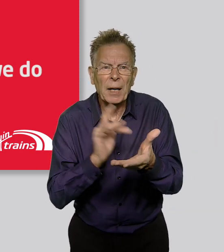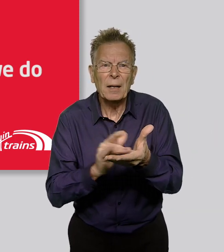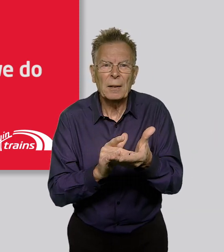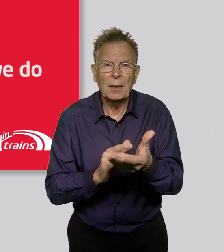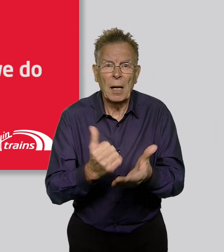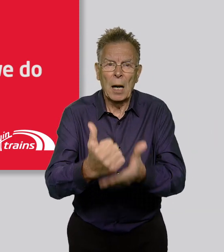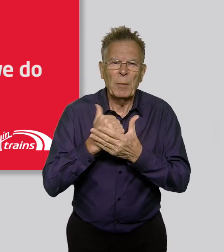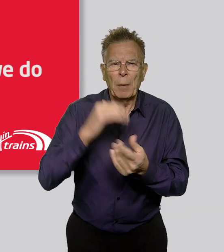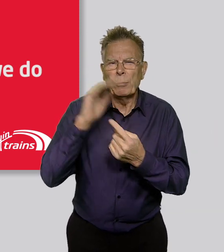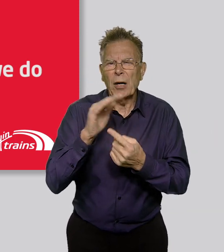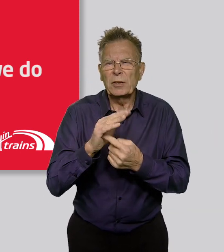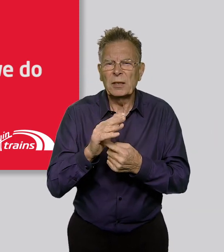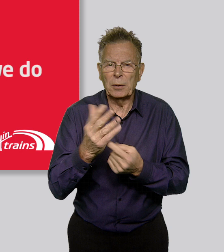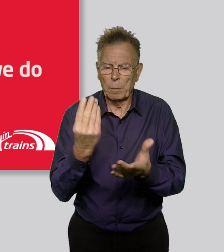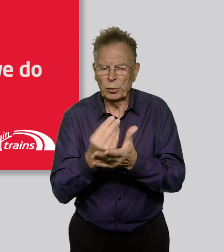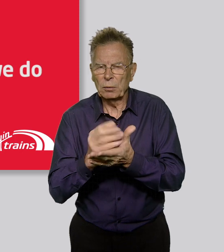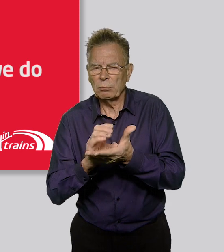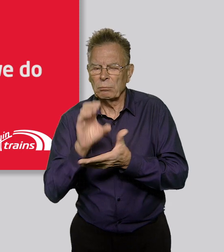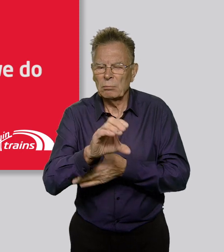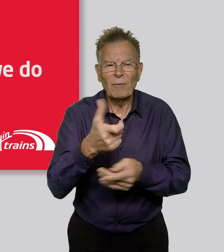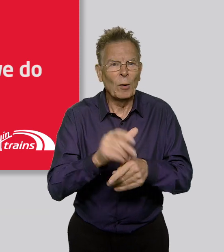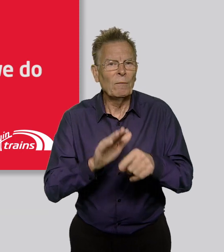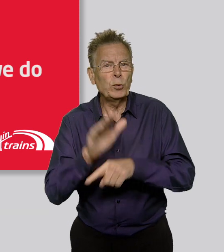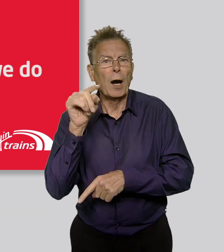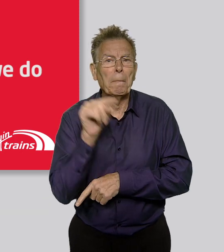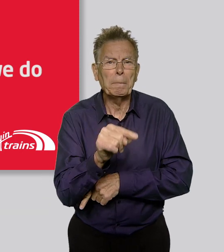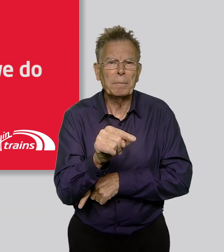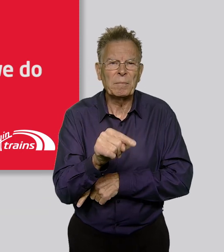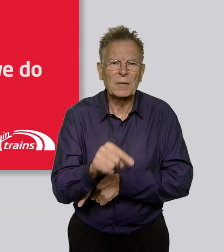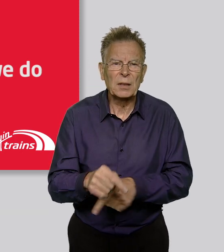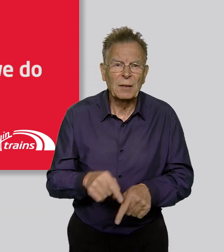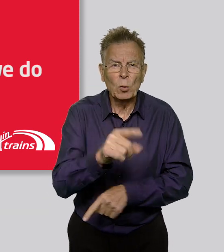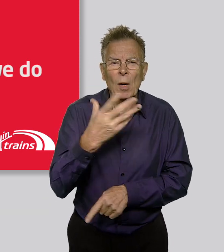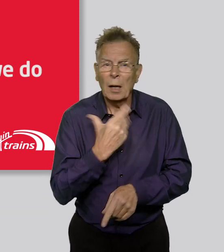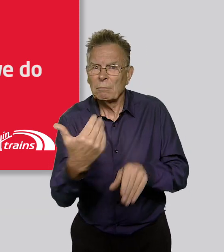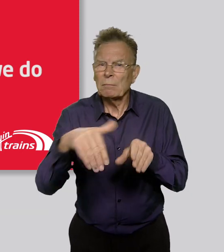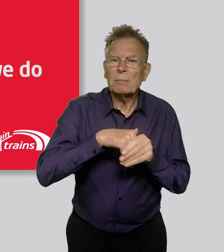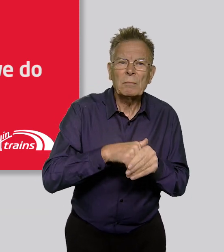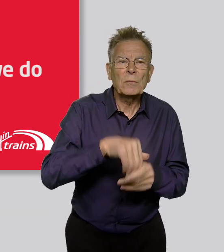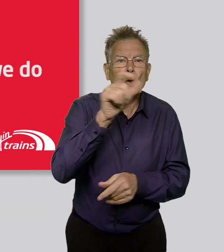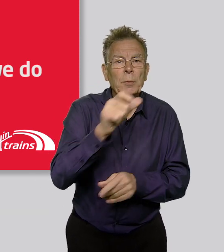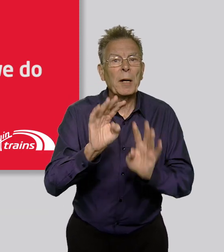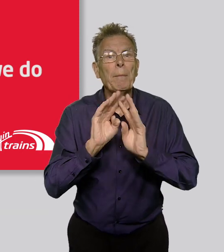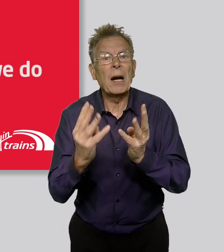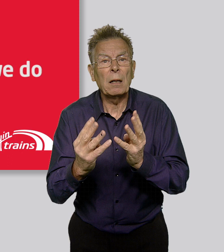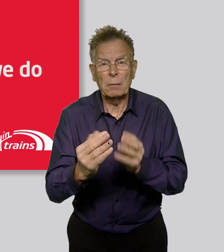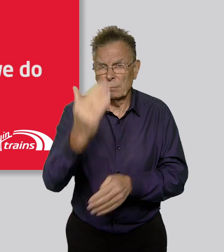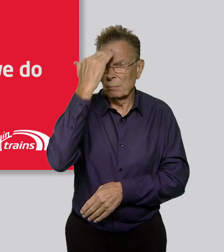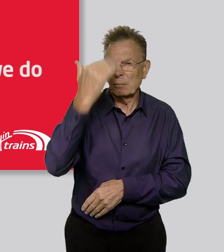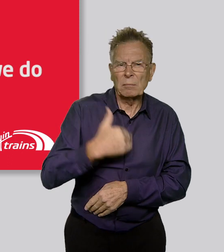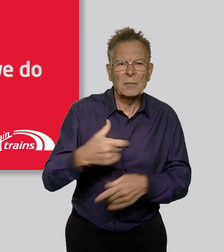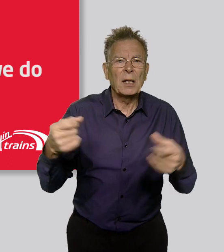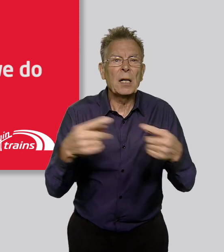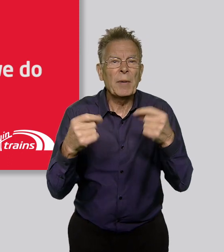of apps, and helping to prioritize investment opportunities for the future. If you'd like to join the customer